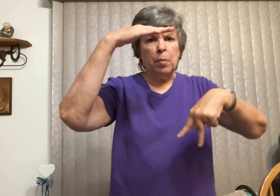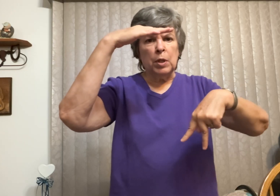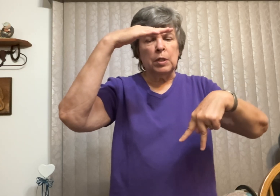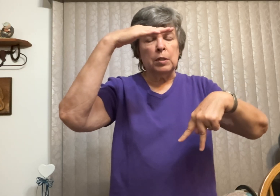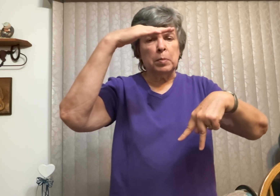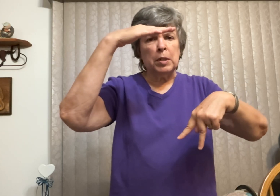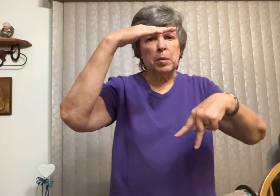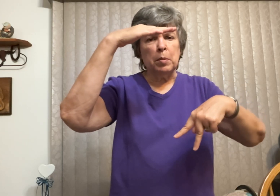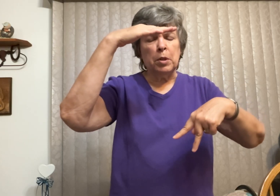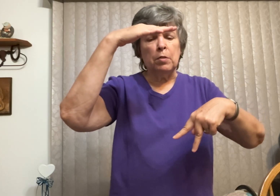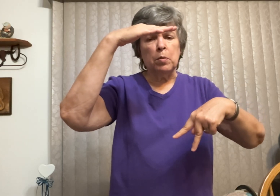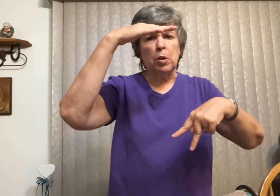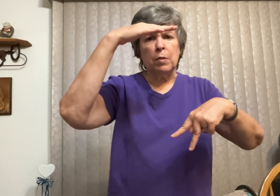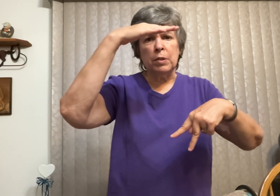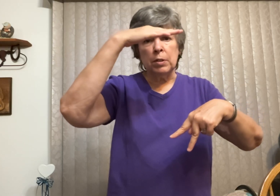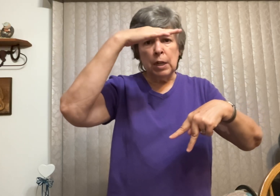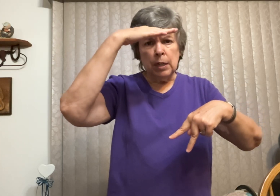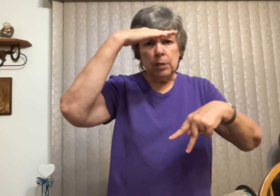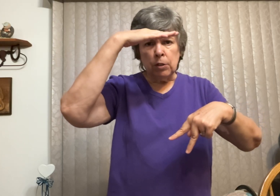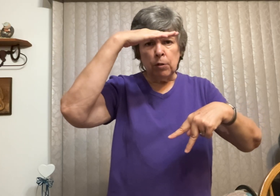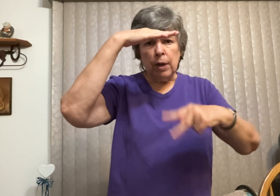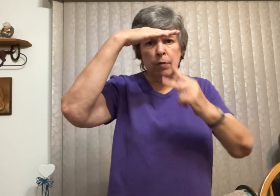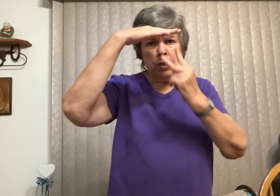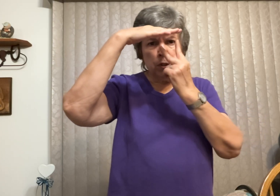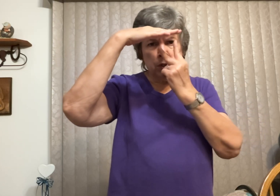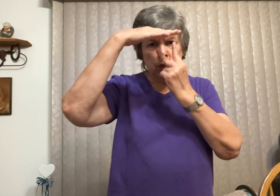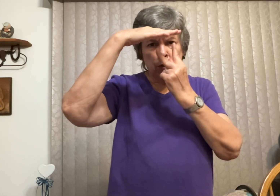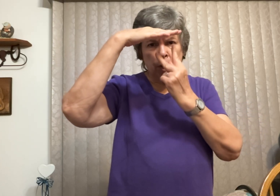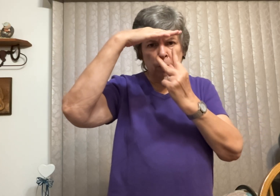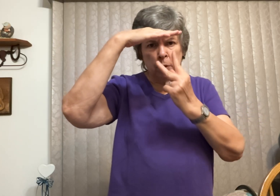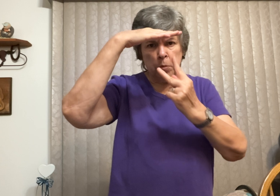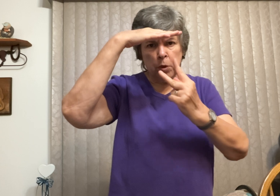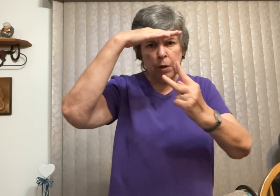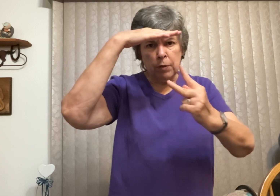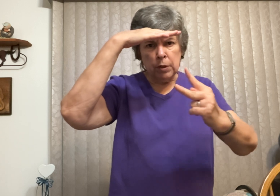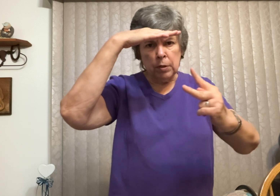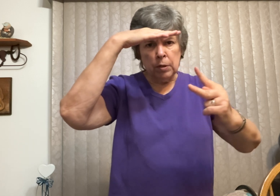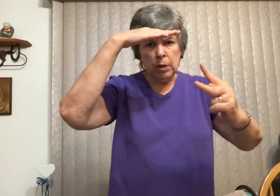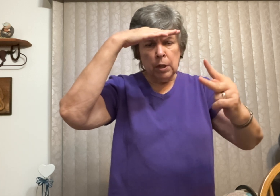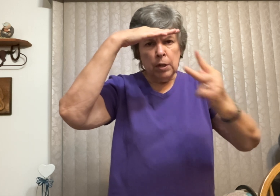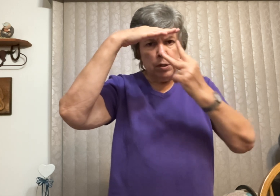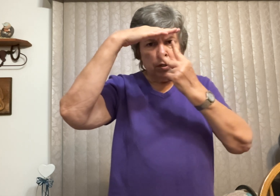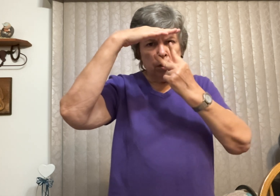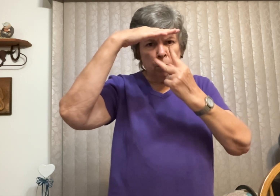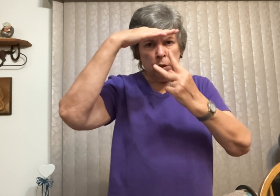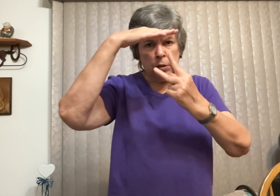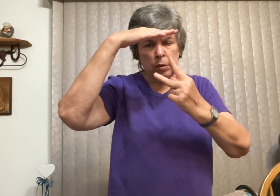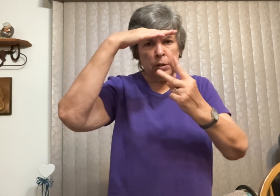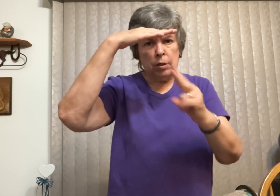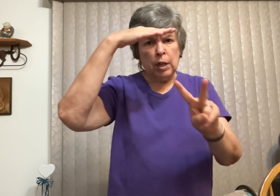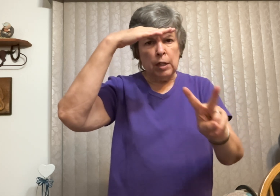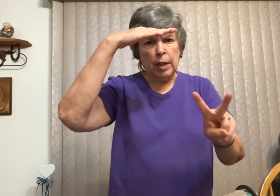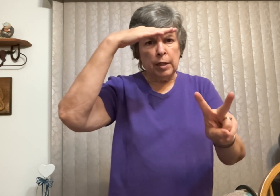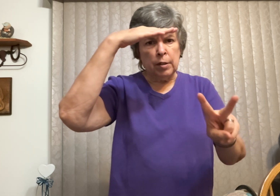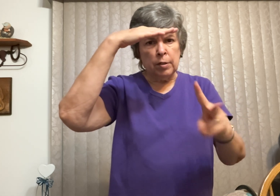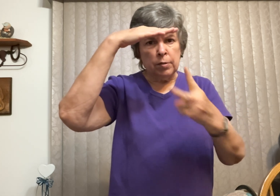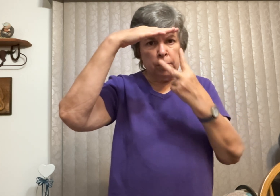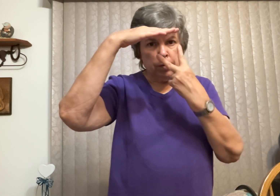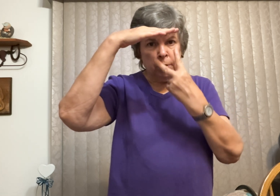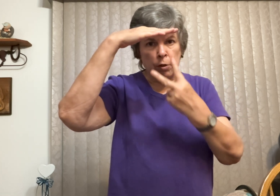but it's meant to be a P for prophets. So you have this, and you have the prophet. It's kind of like